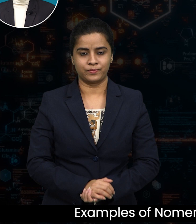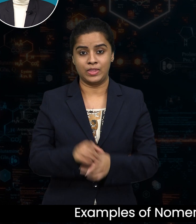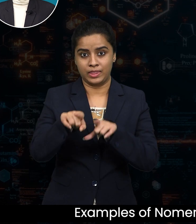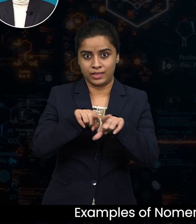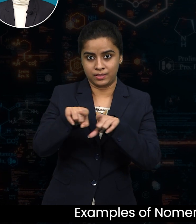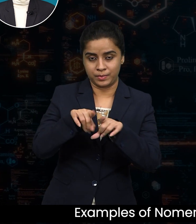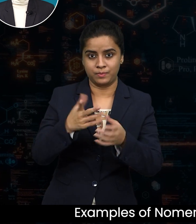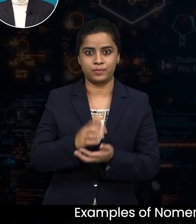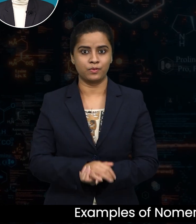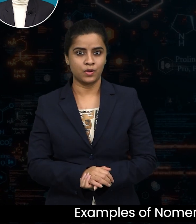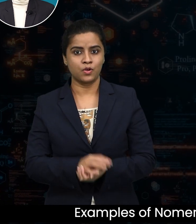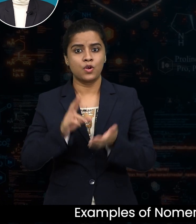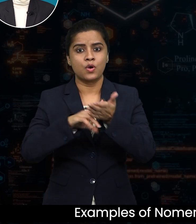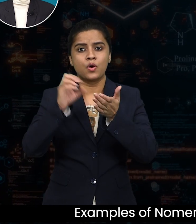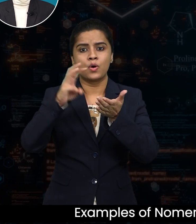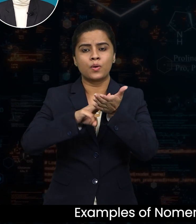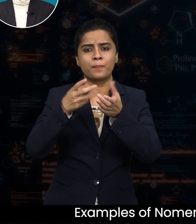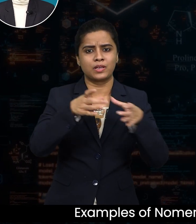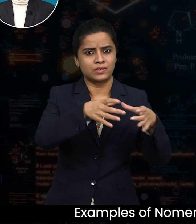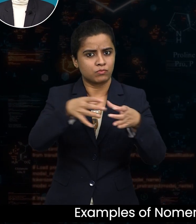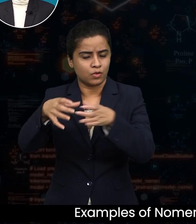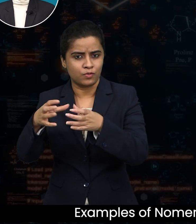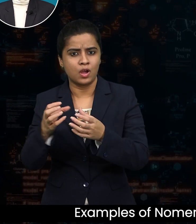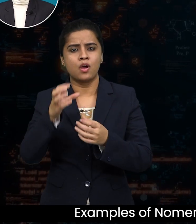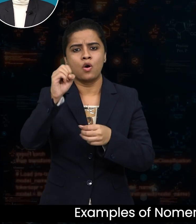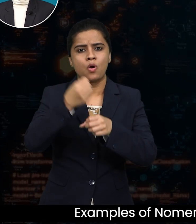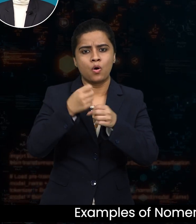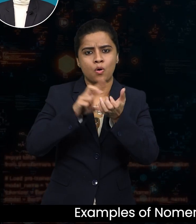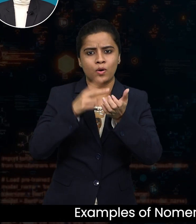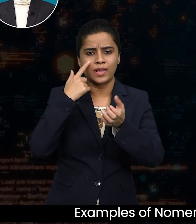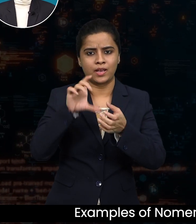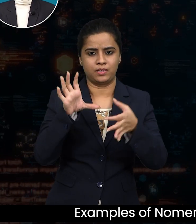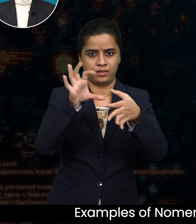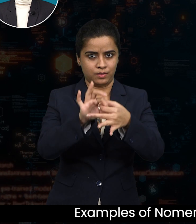examples of nomenclature of organic compound.